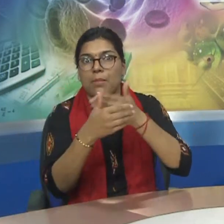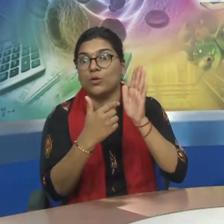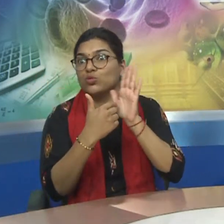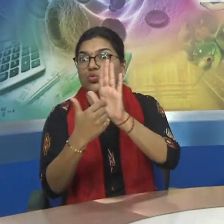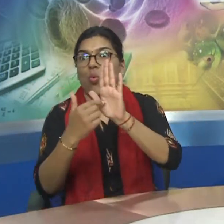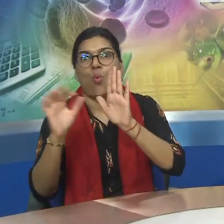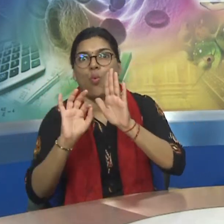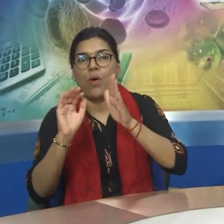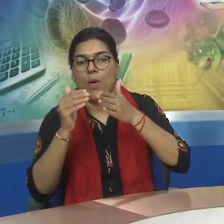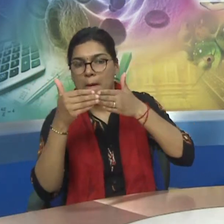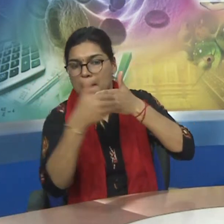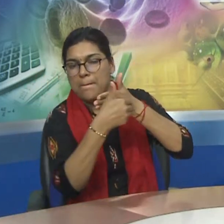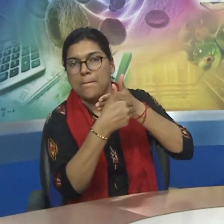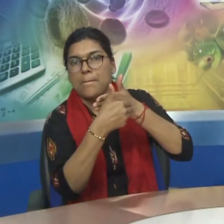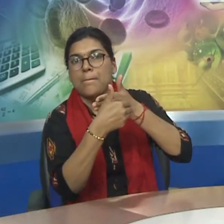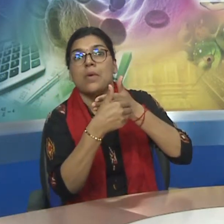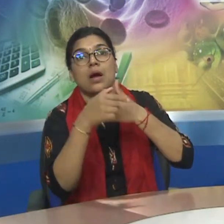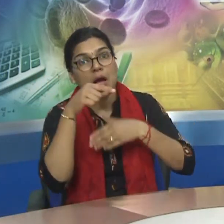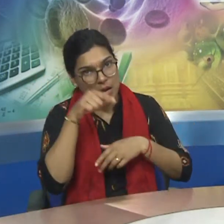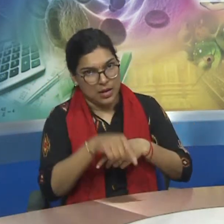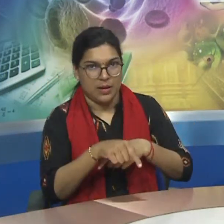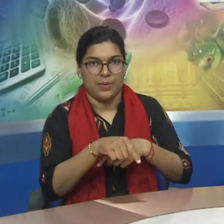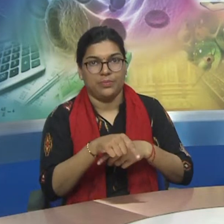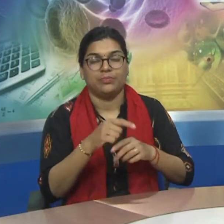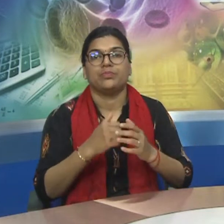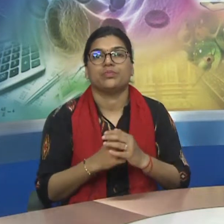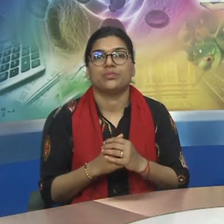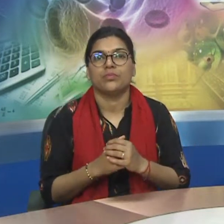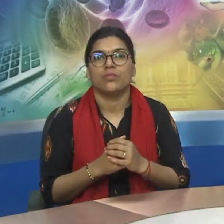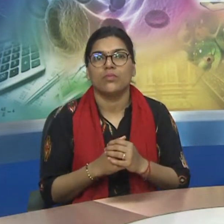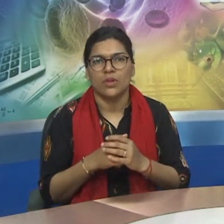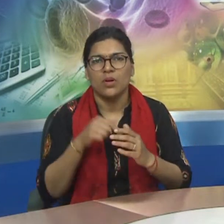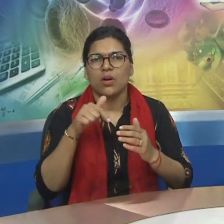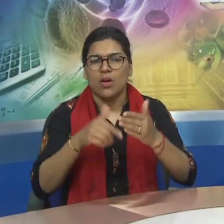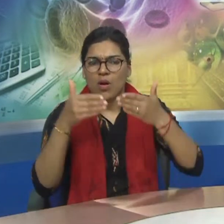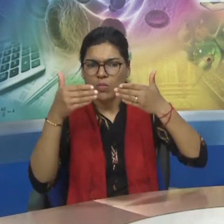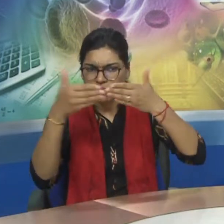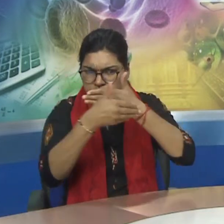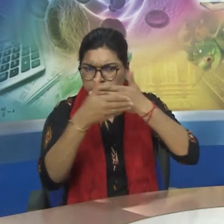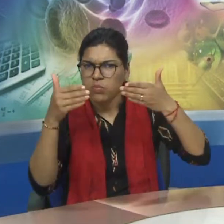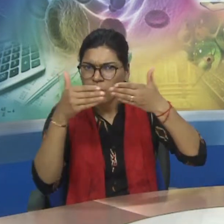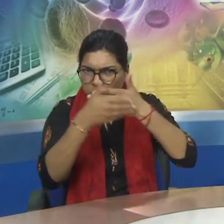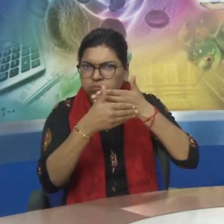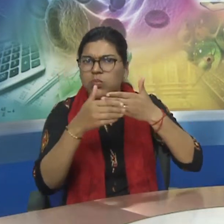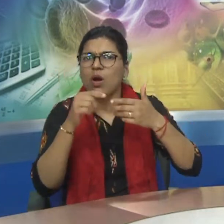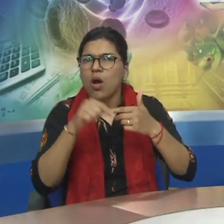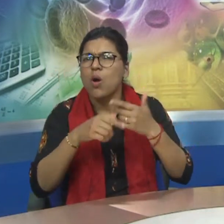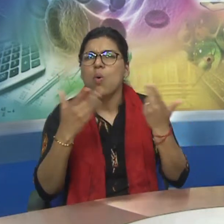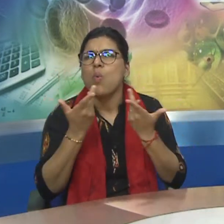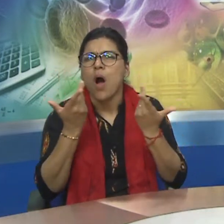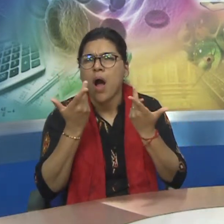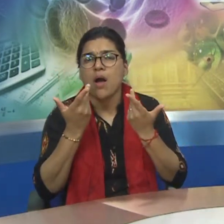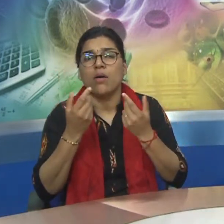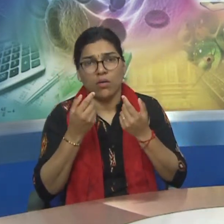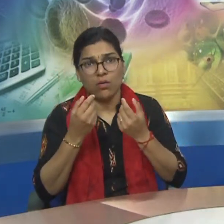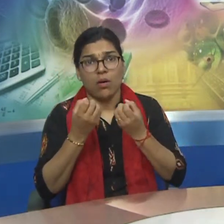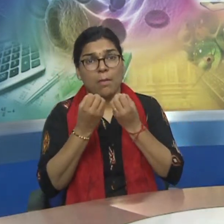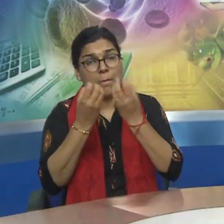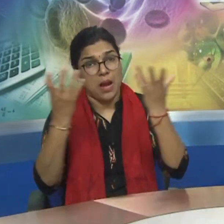This is done if you have some large worksheet and you want some content to be not